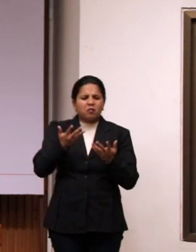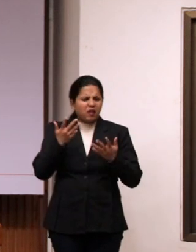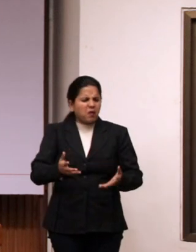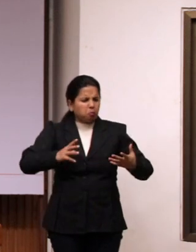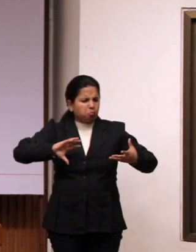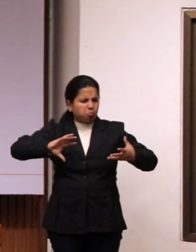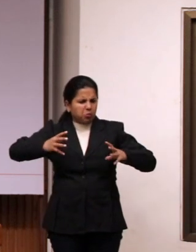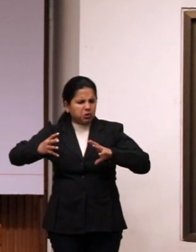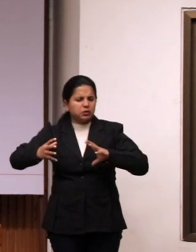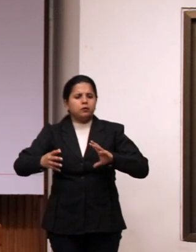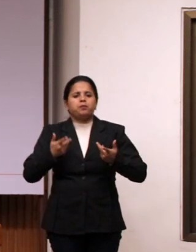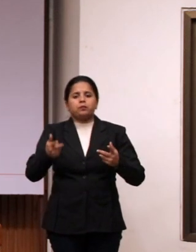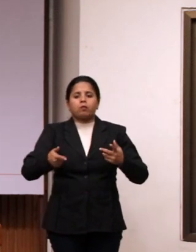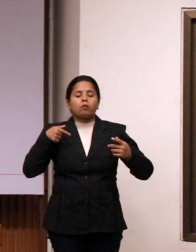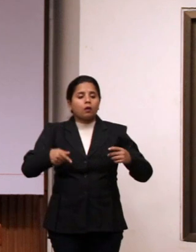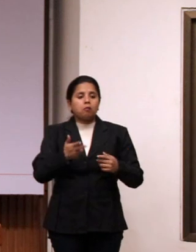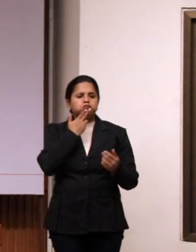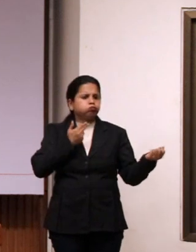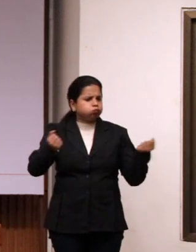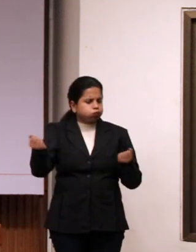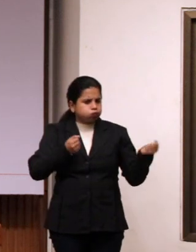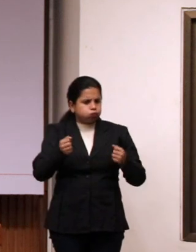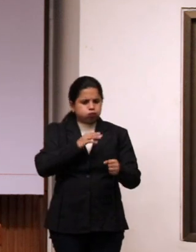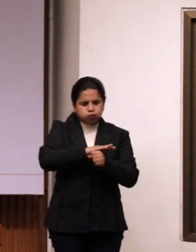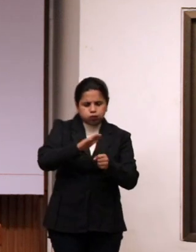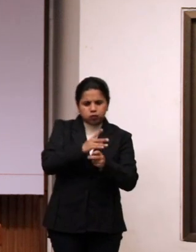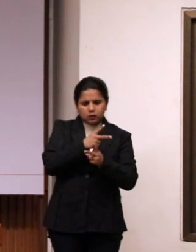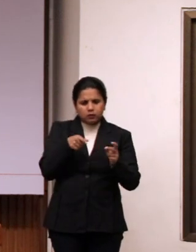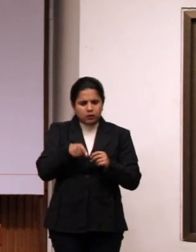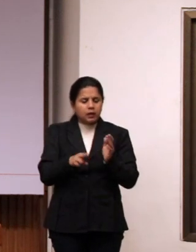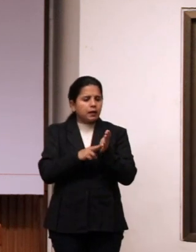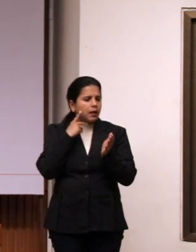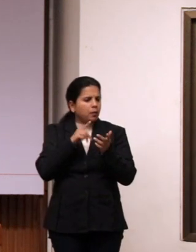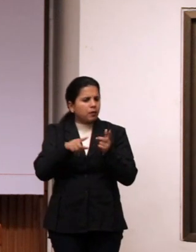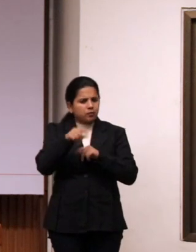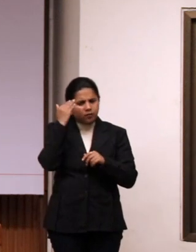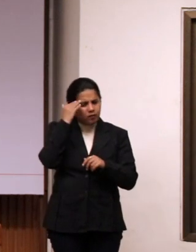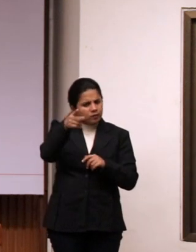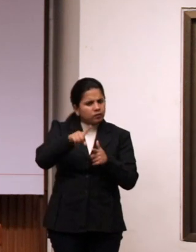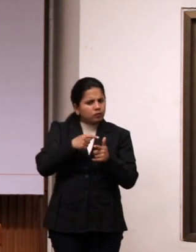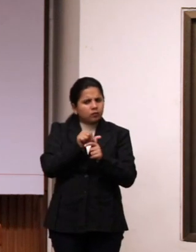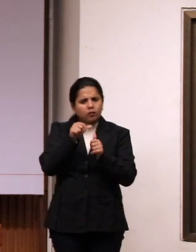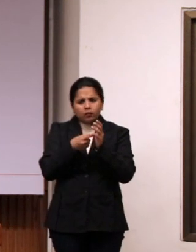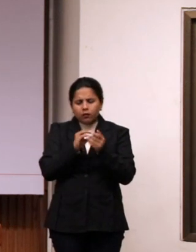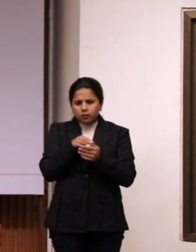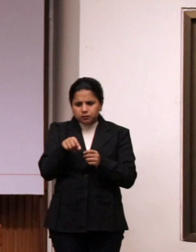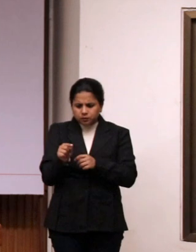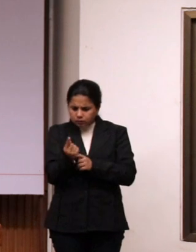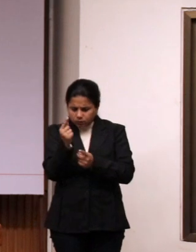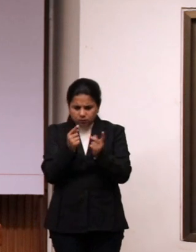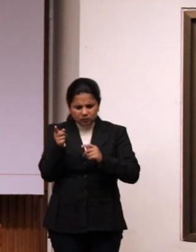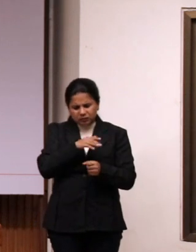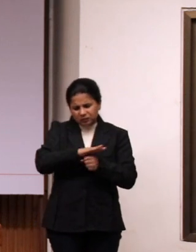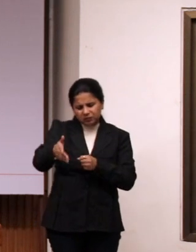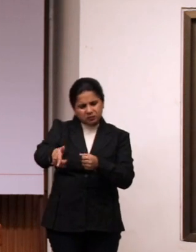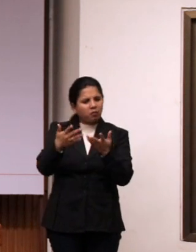machine, for example, tractor, to kill Ziziphus nummularia. You must be knowing Jharberi, that tiny bear. They thought that they will kill